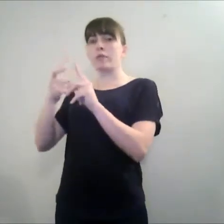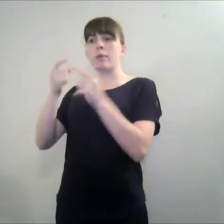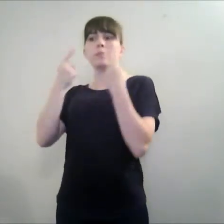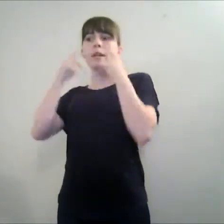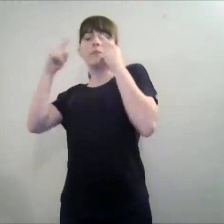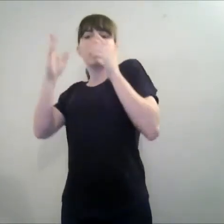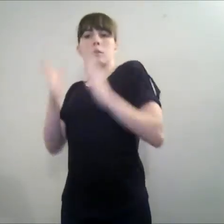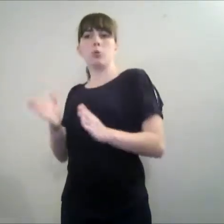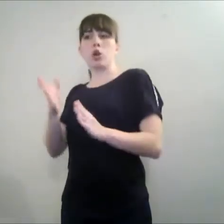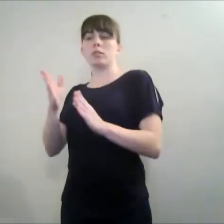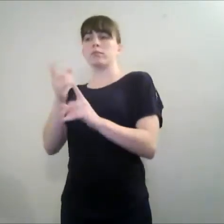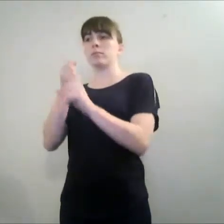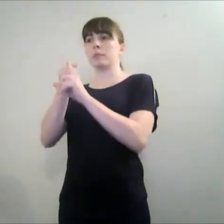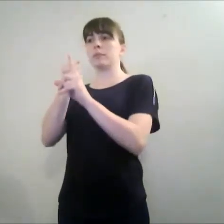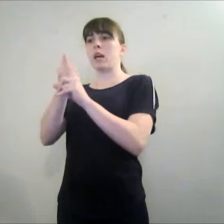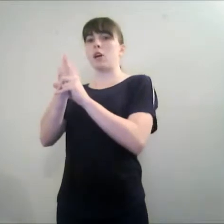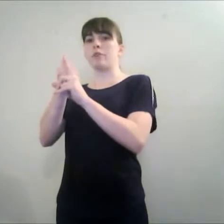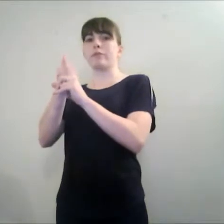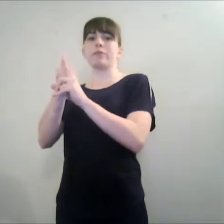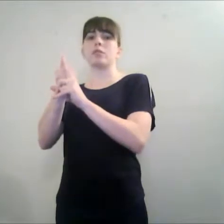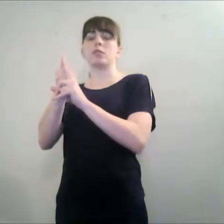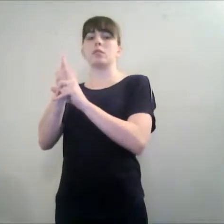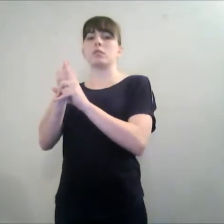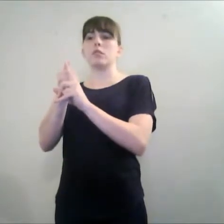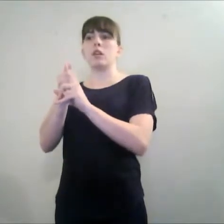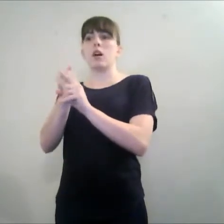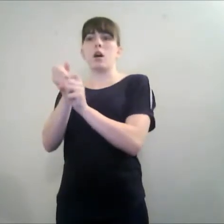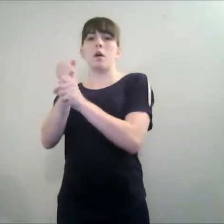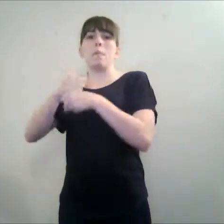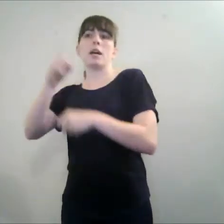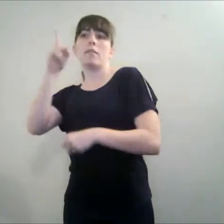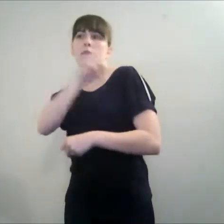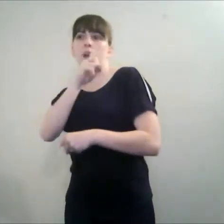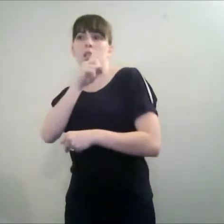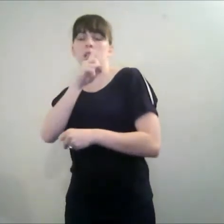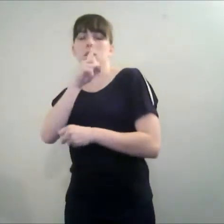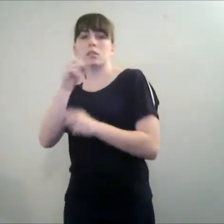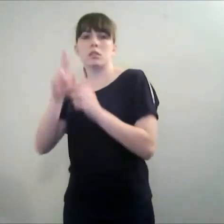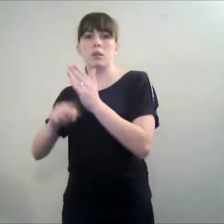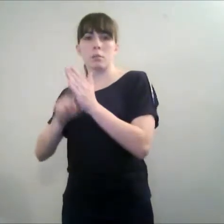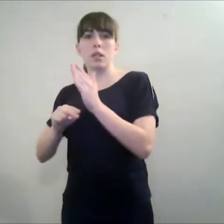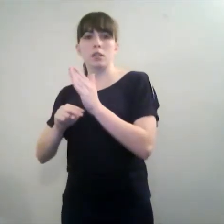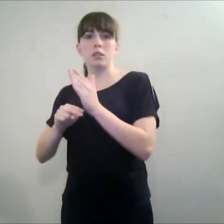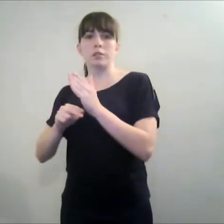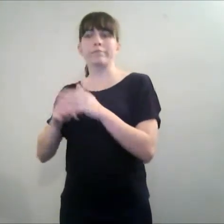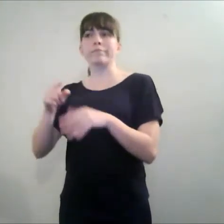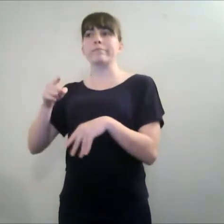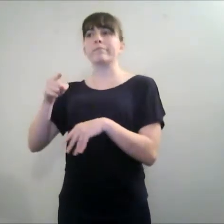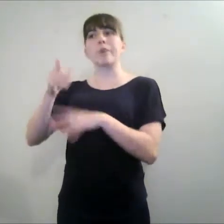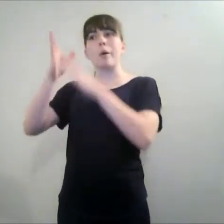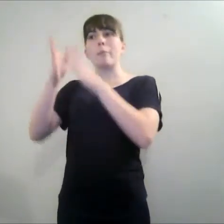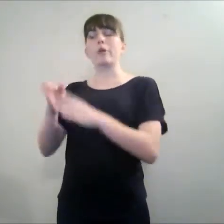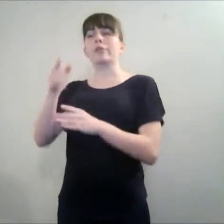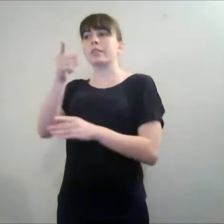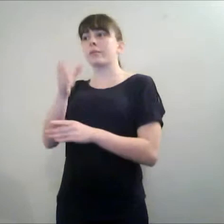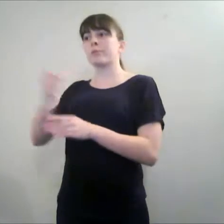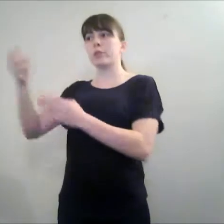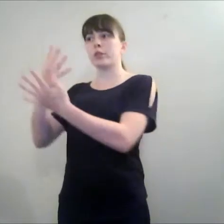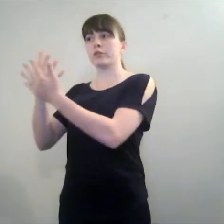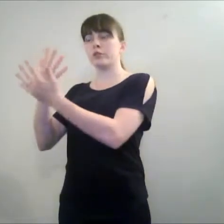the name that I wrote on my card. And he was incarcerated in, I think, Wakefield prison for forging masterpieces